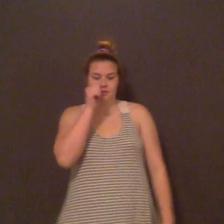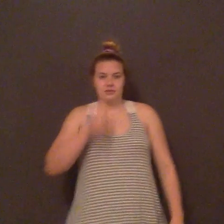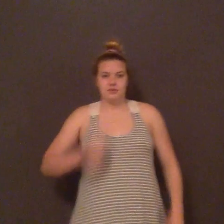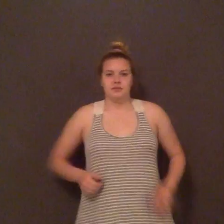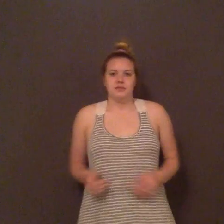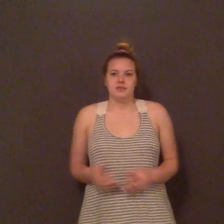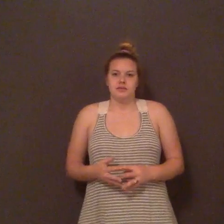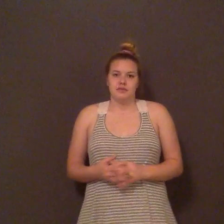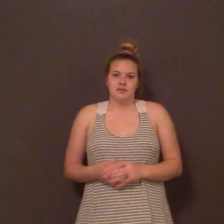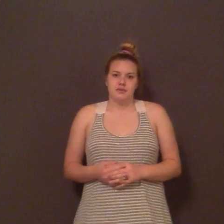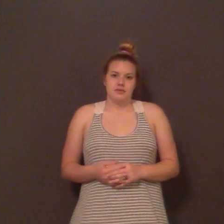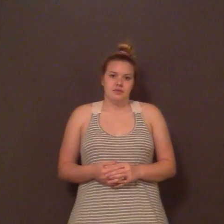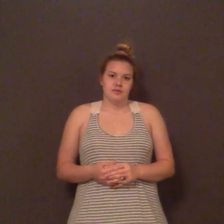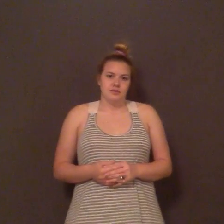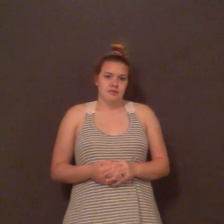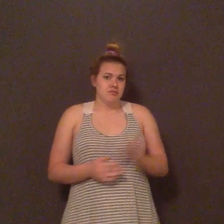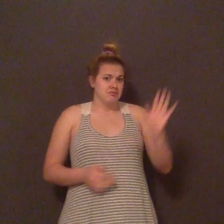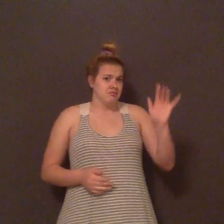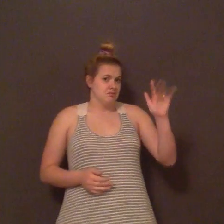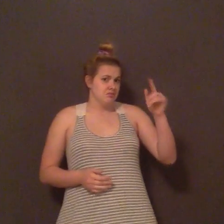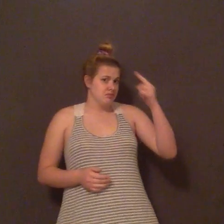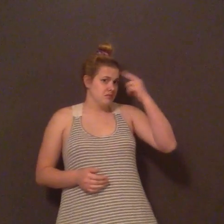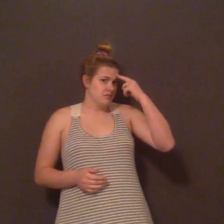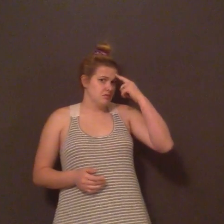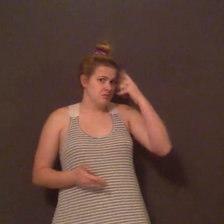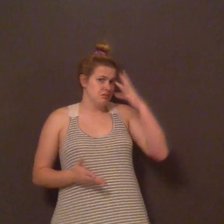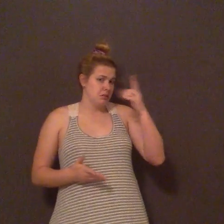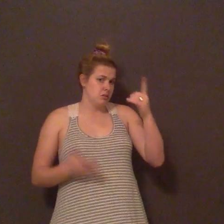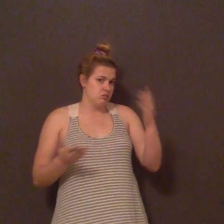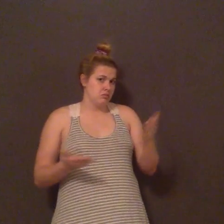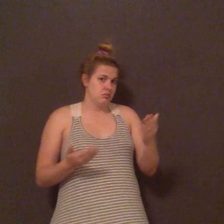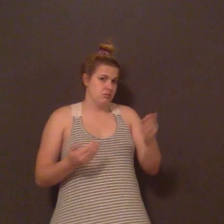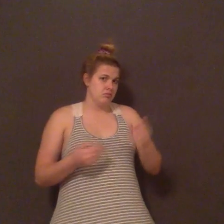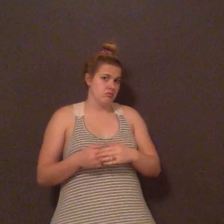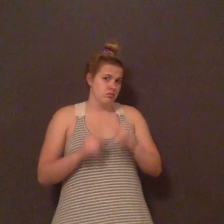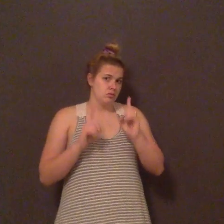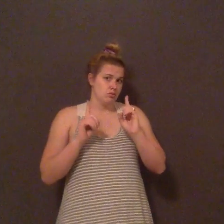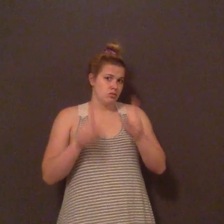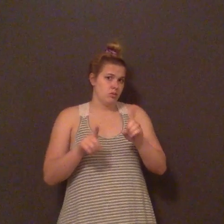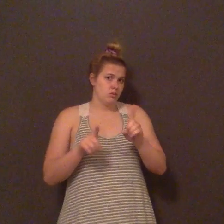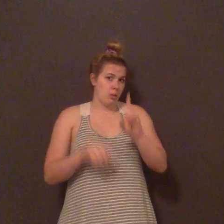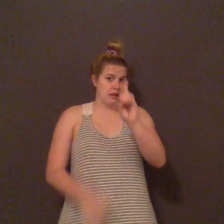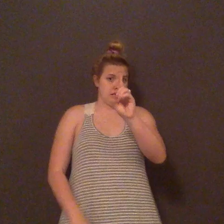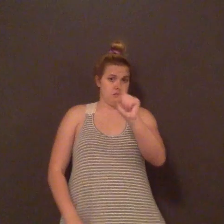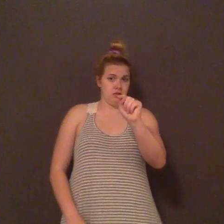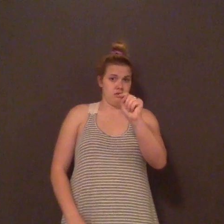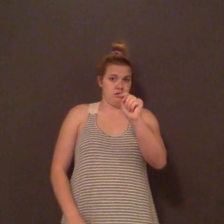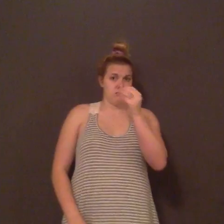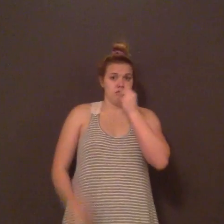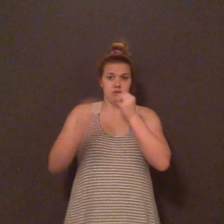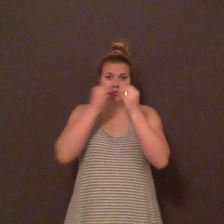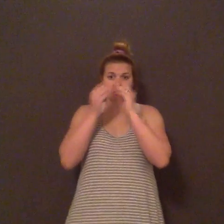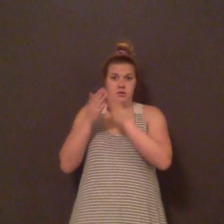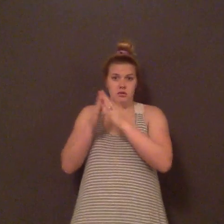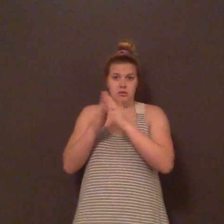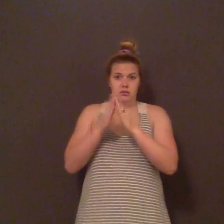Hey, I figured you'd be here. A few of us are going downtown to grab a bite to eat, and there's a jazz band playing. Why don't you call Tyler and come with us? I can't. I